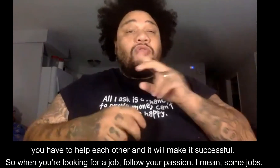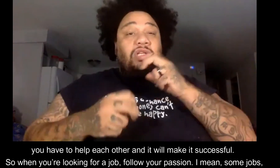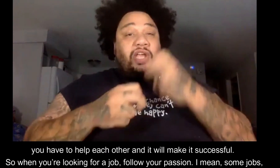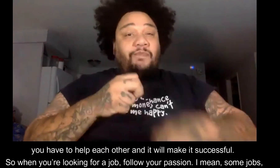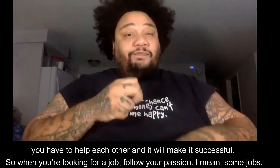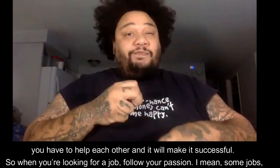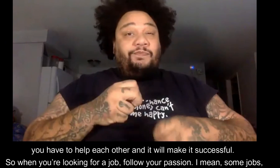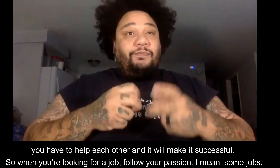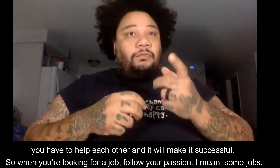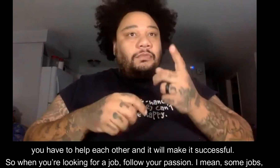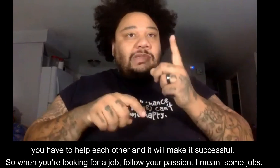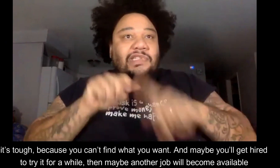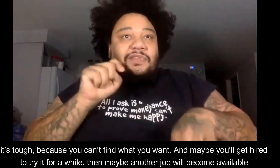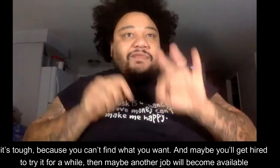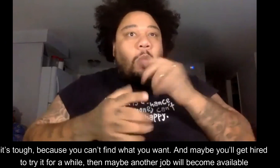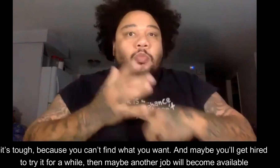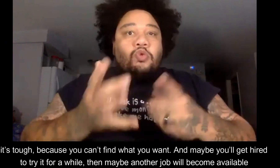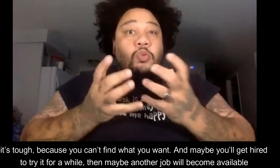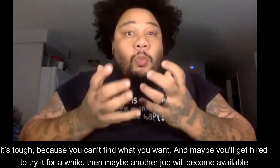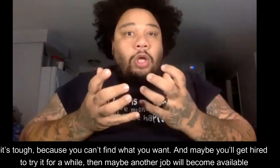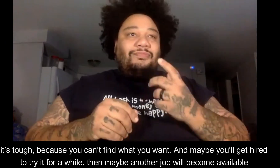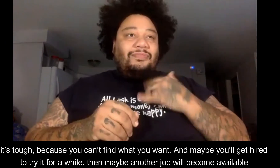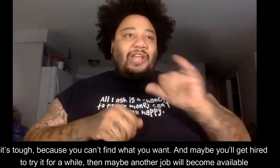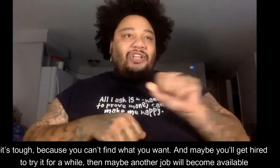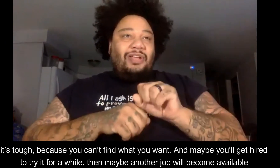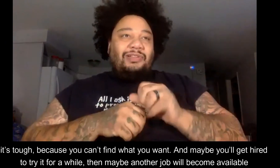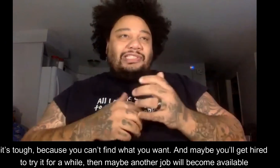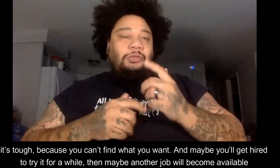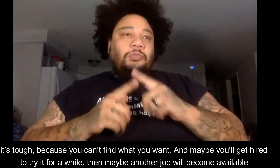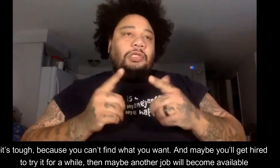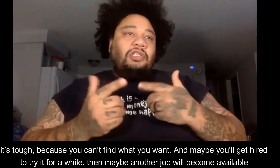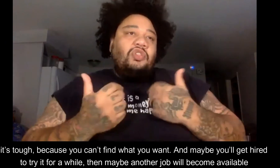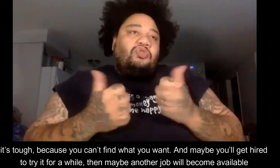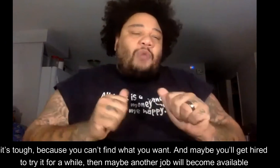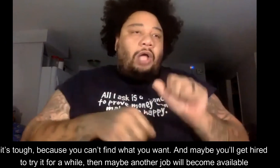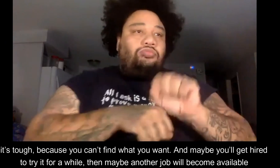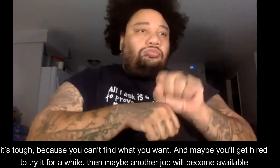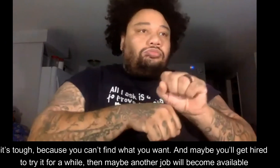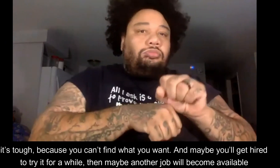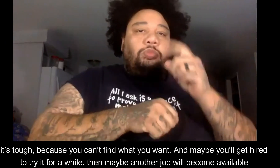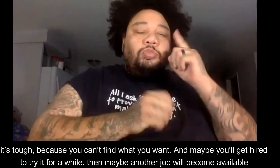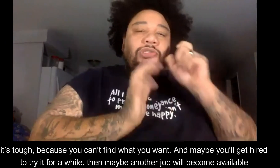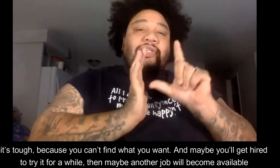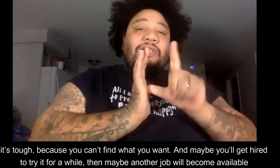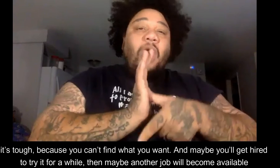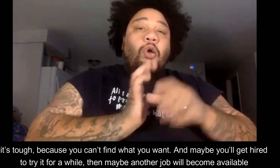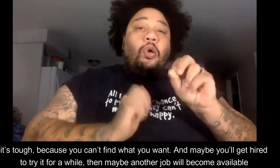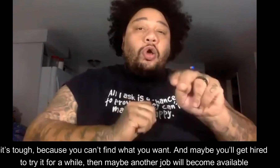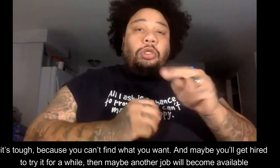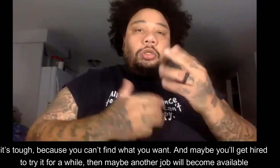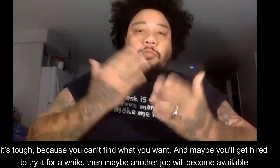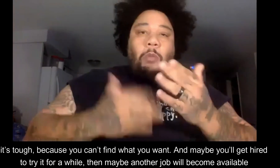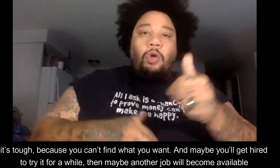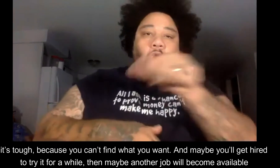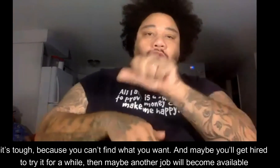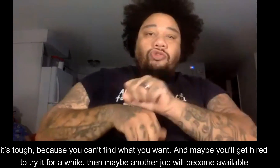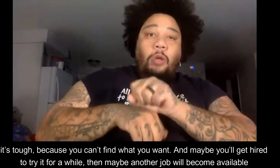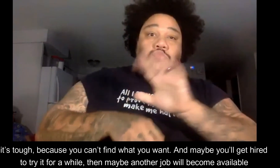passion. I mean, some jobs, it's tough. You can't find what you want. Maybe you'll get hired, try it for a while, and then